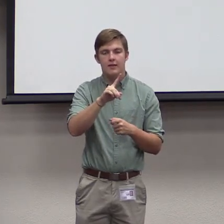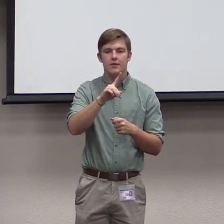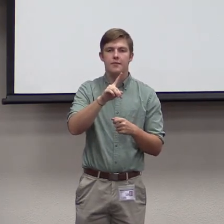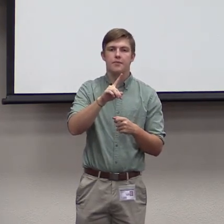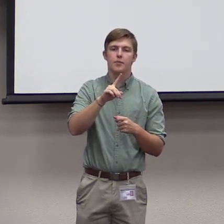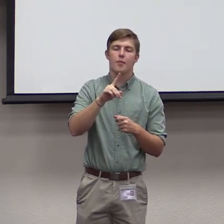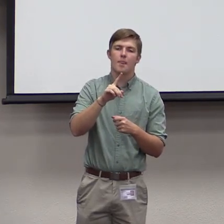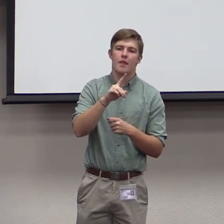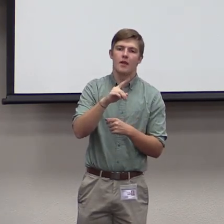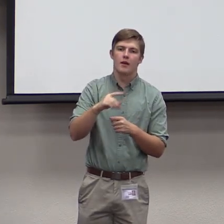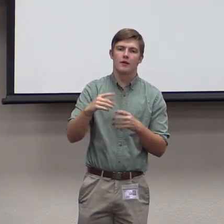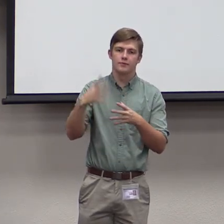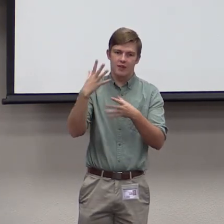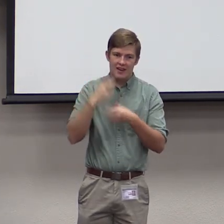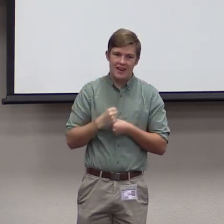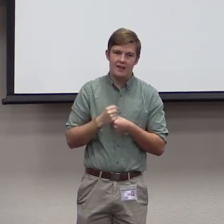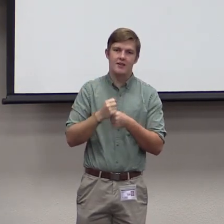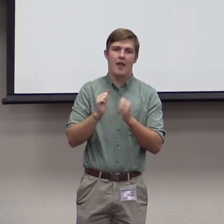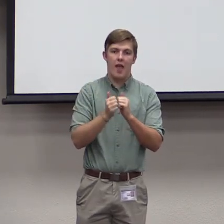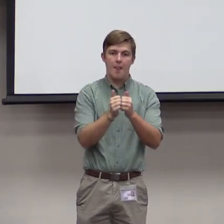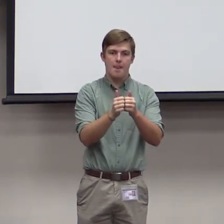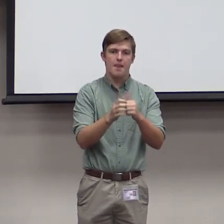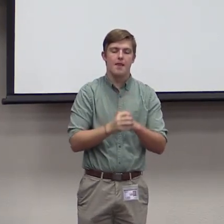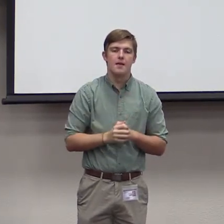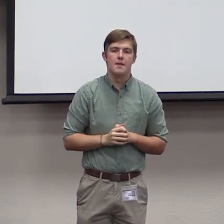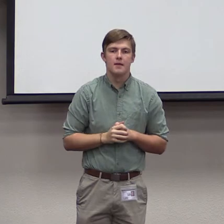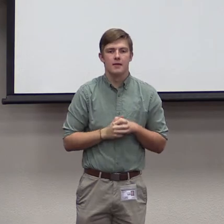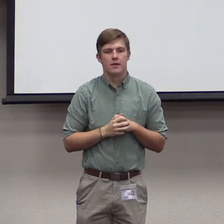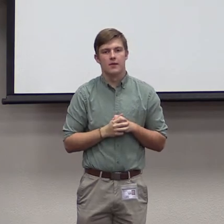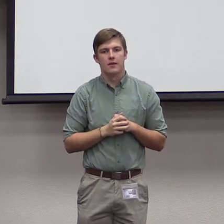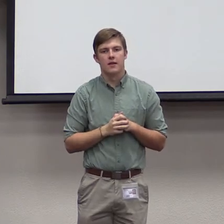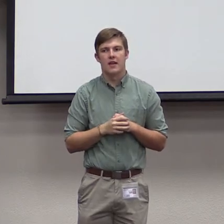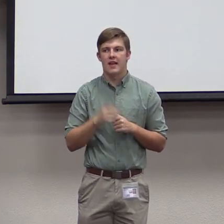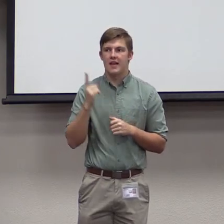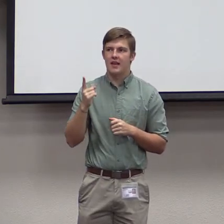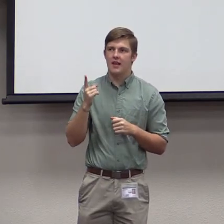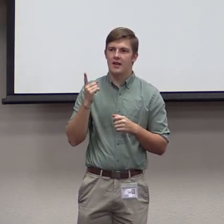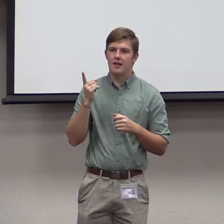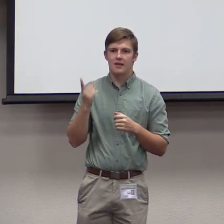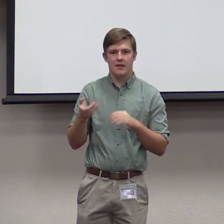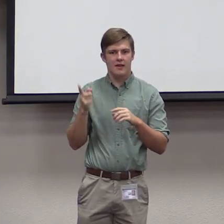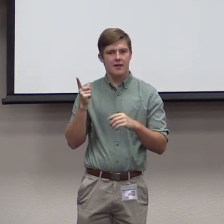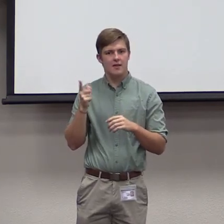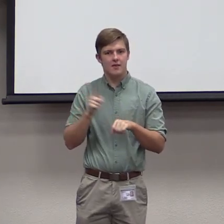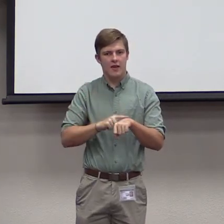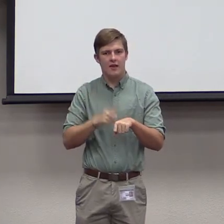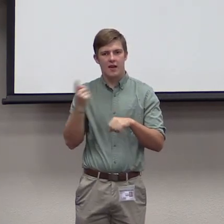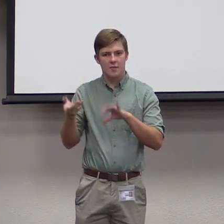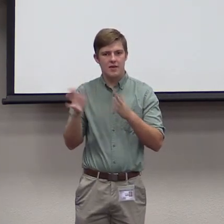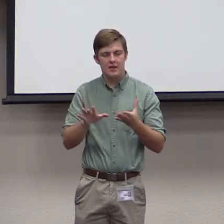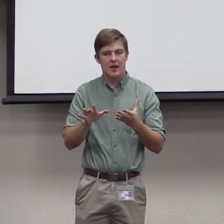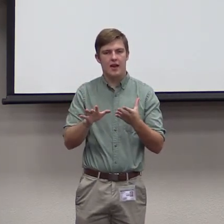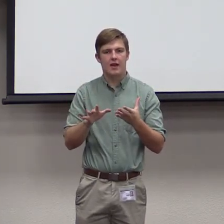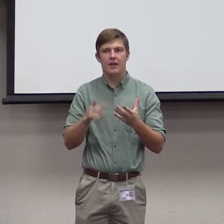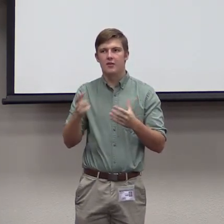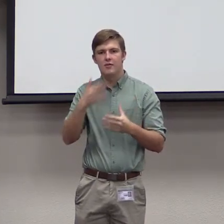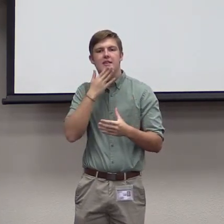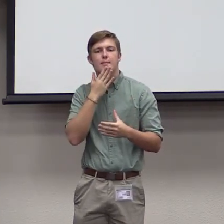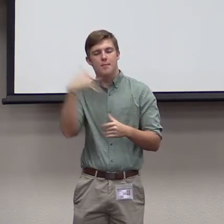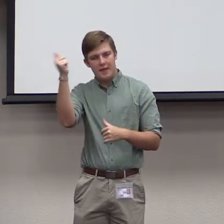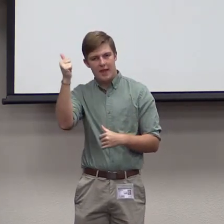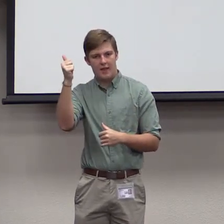Steve Largent was the greatest receiver who ever lived before Jerry Rice would become that